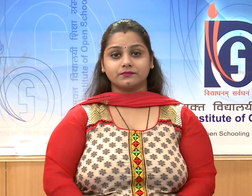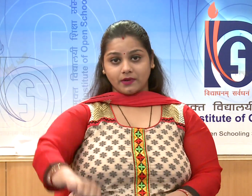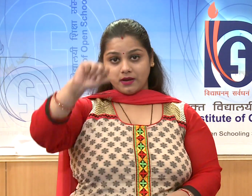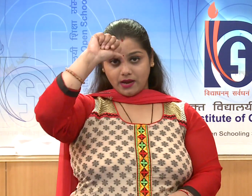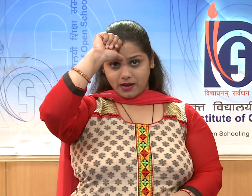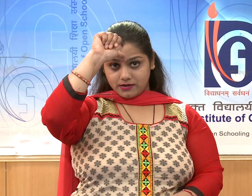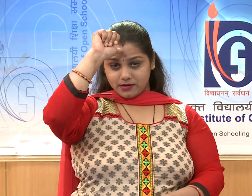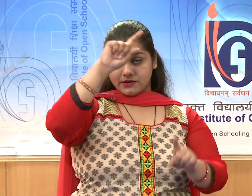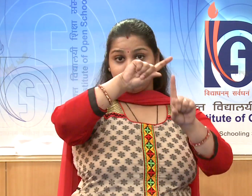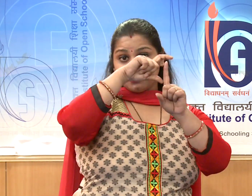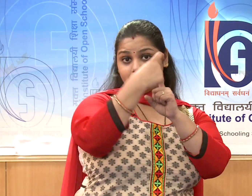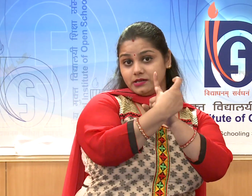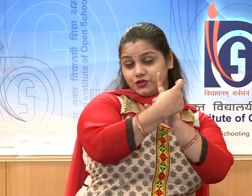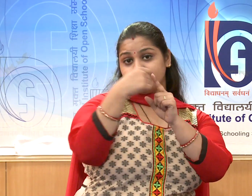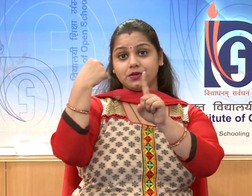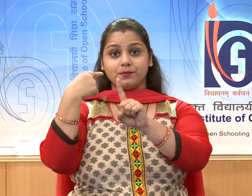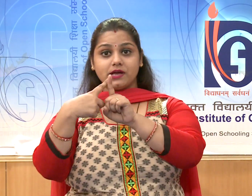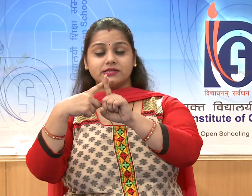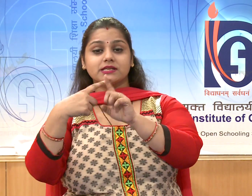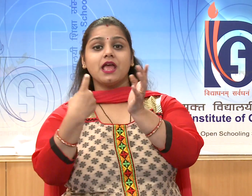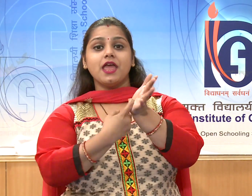Indian cultural and religious life.